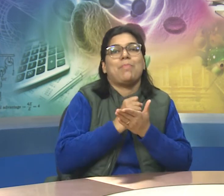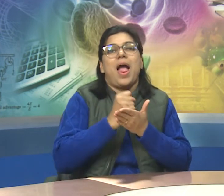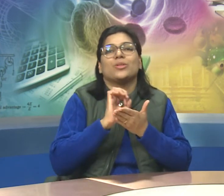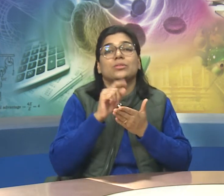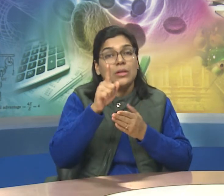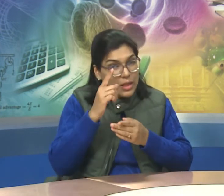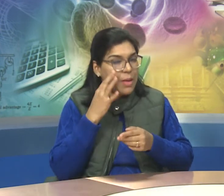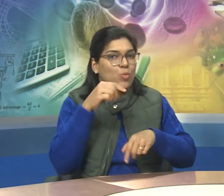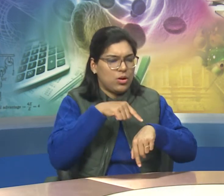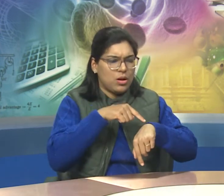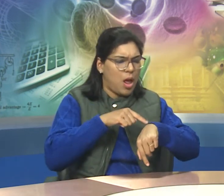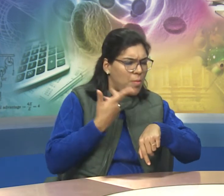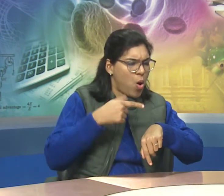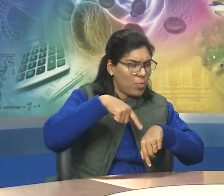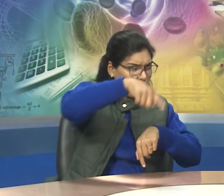at the bus stop.